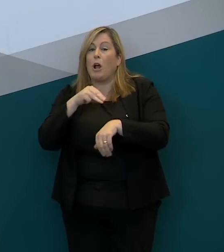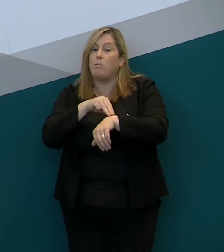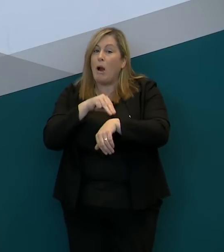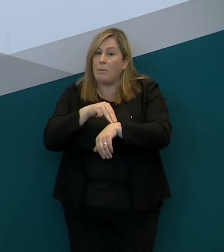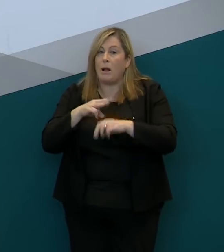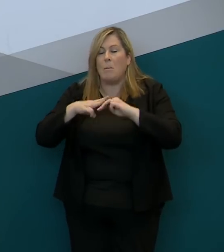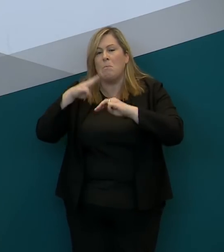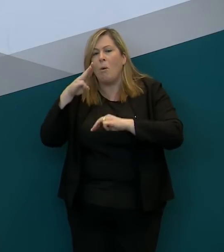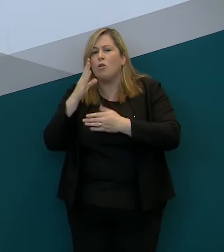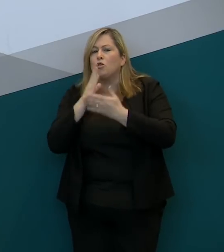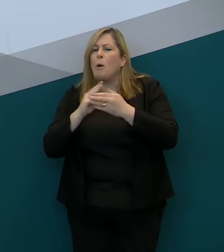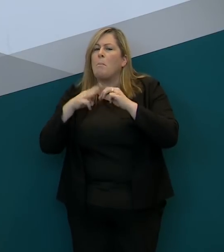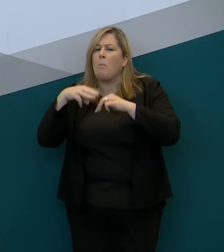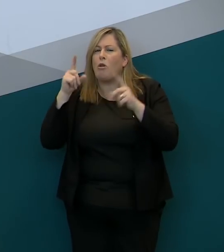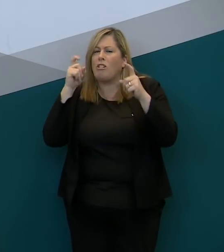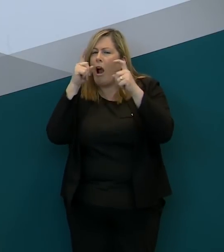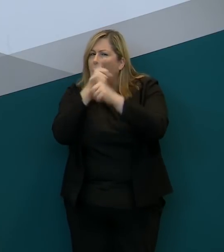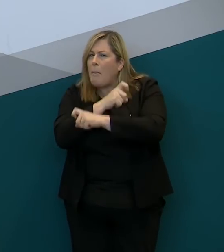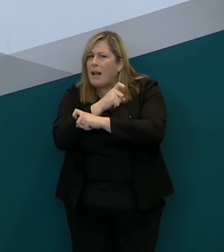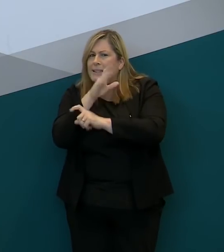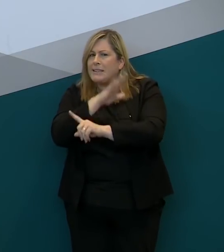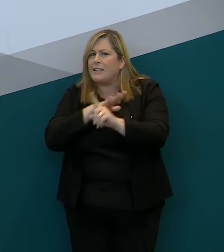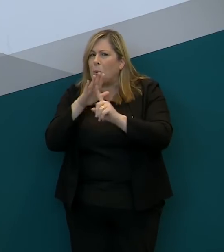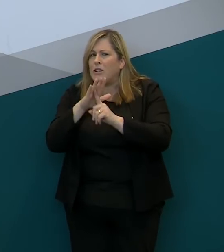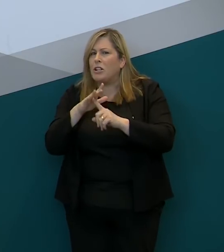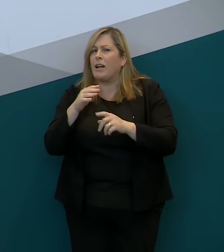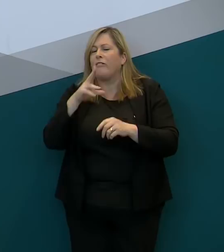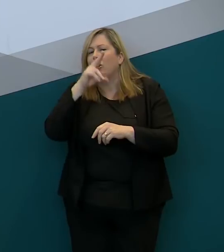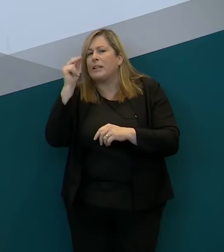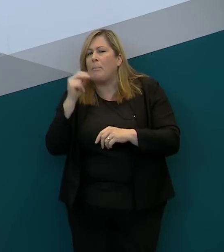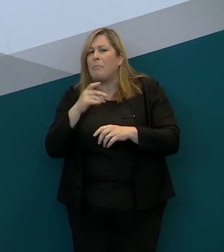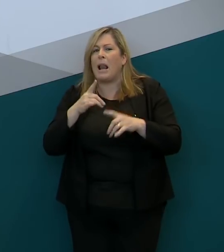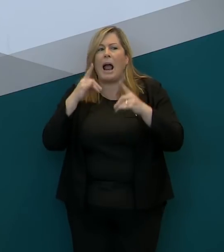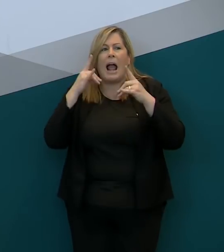more complex cases, which are carried out by public health departments of contact